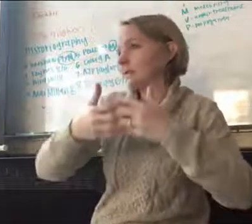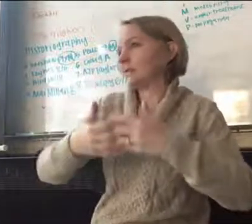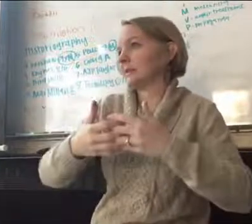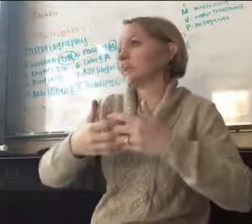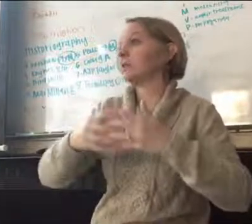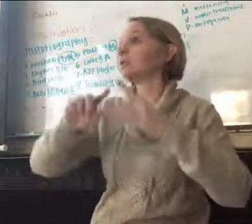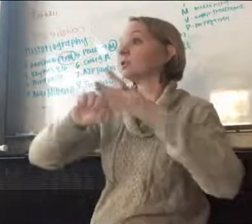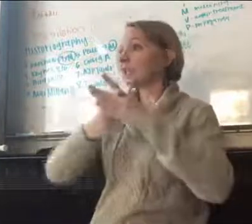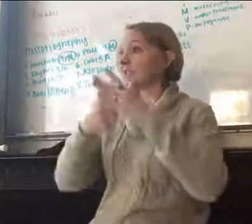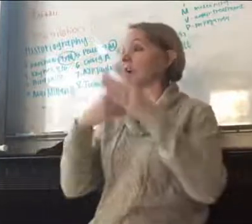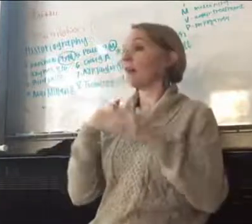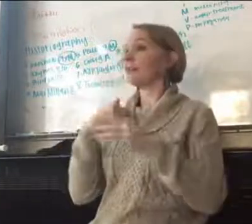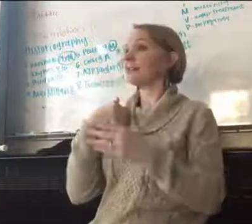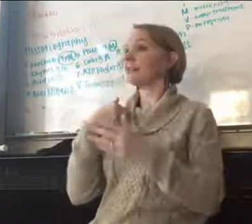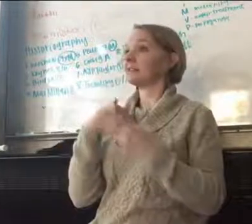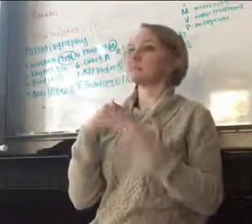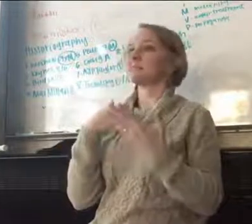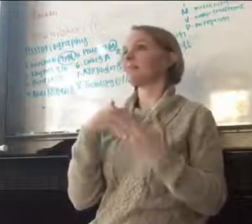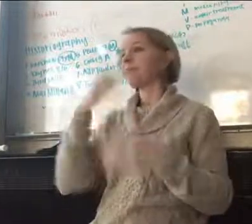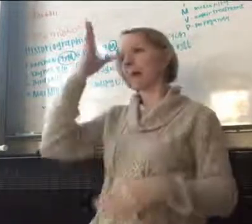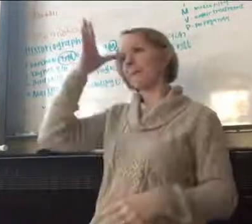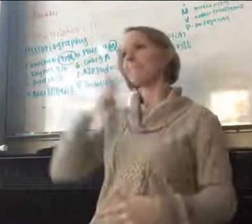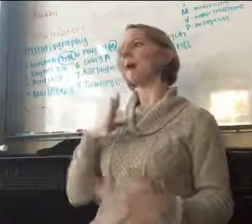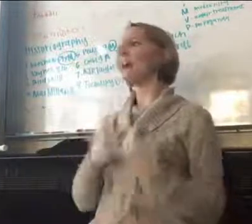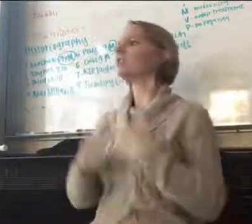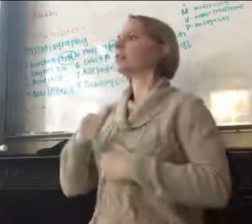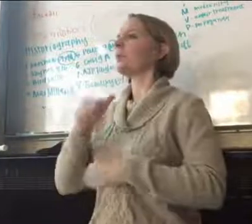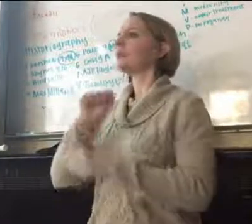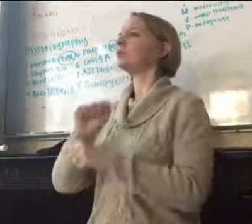these manual, typically